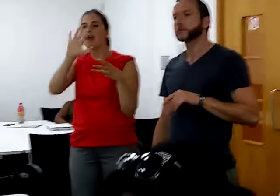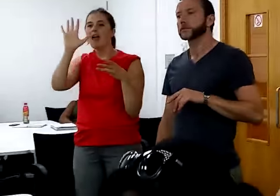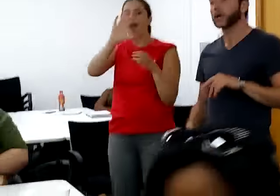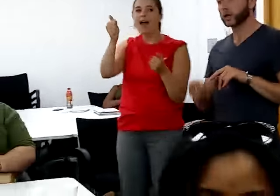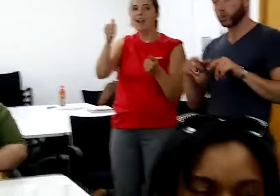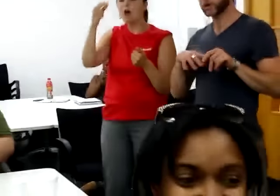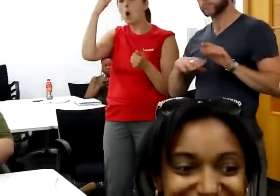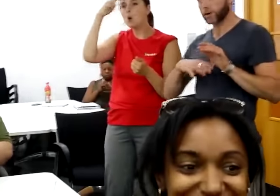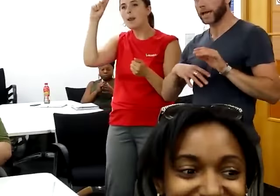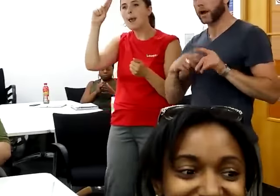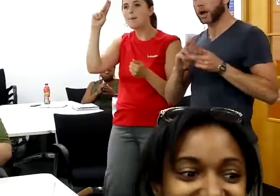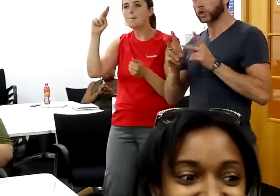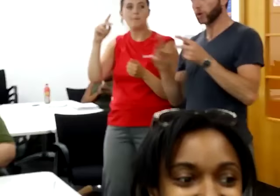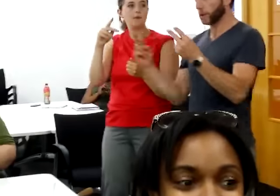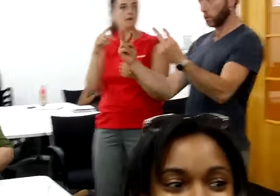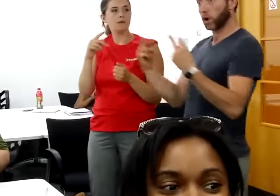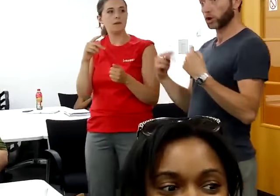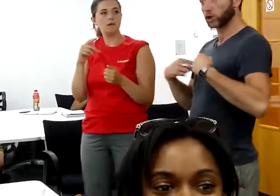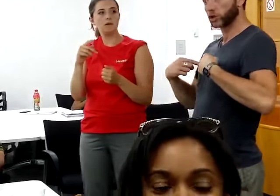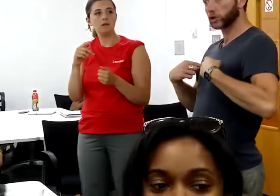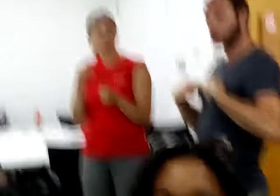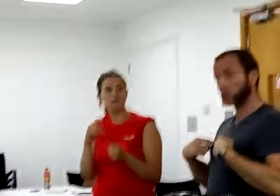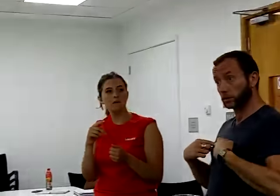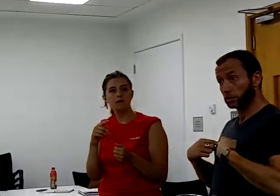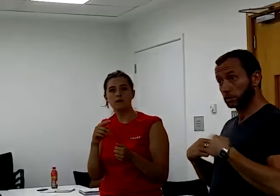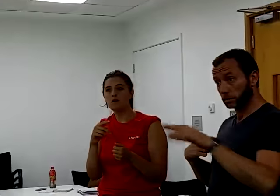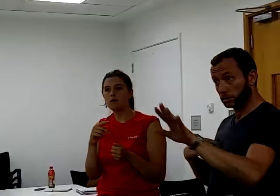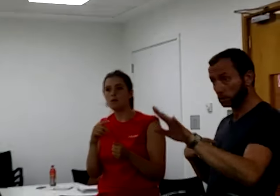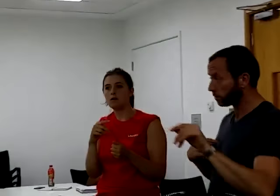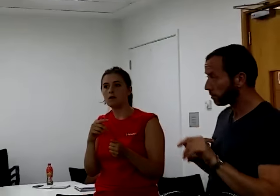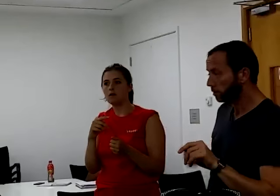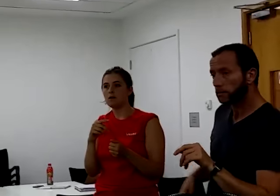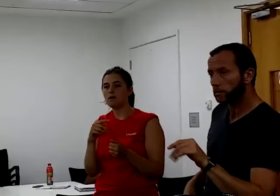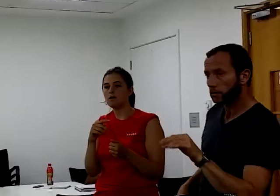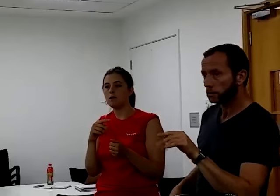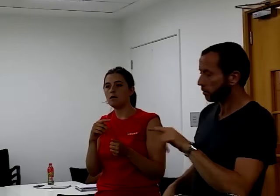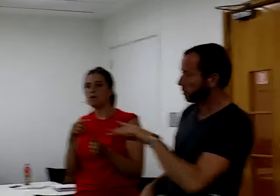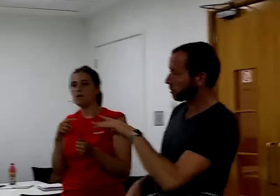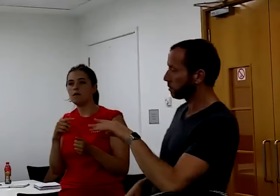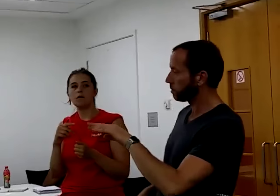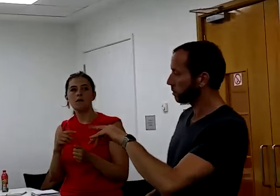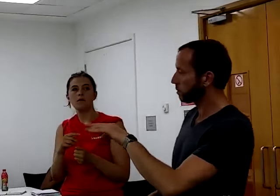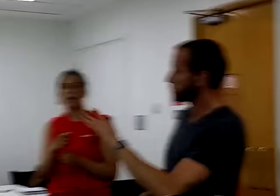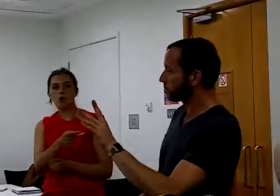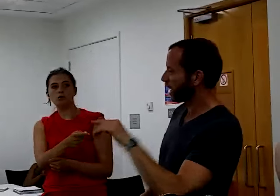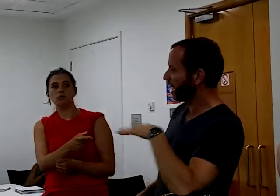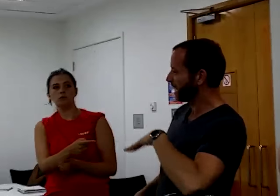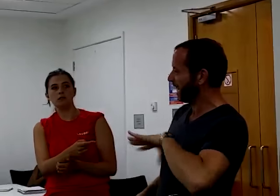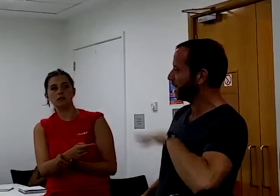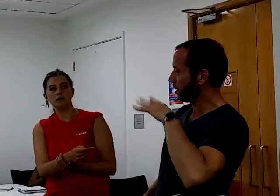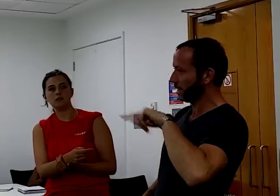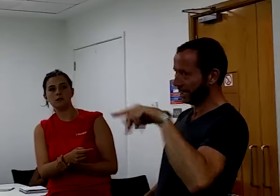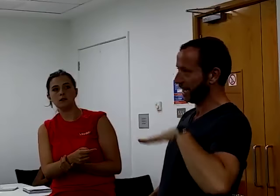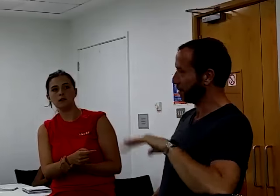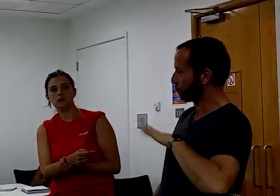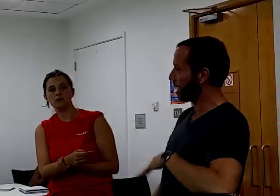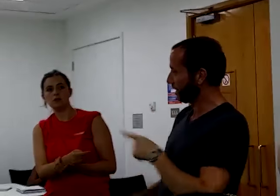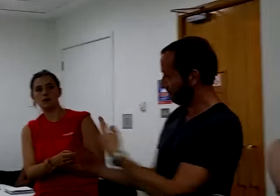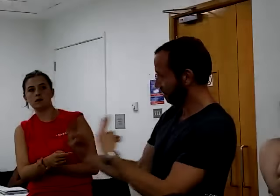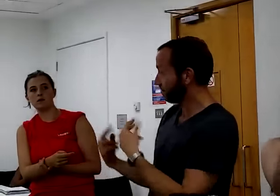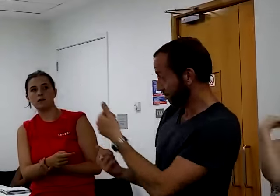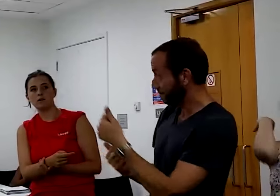Hi, I'm Jan, and I'm the joint chair of the London Disabled People for Momentum.